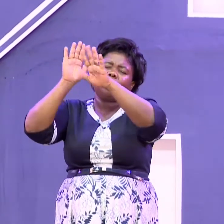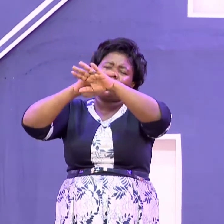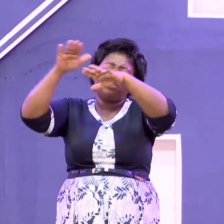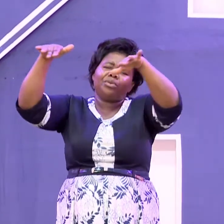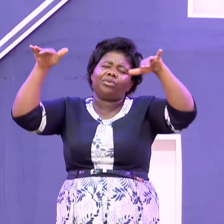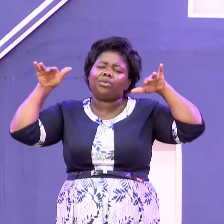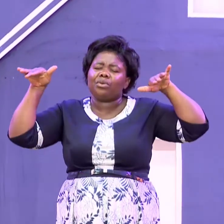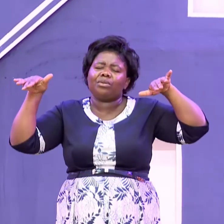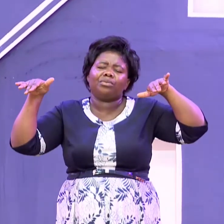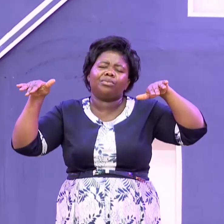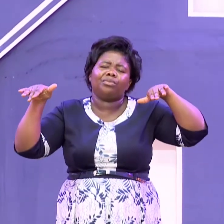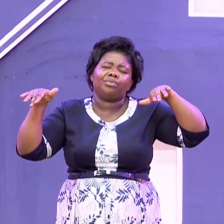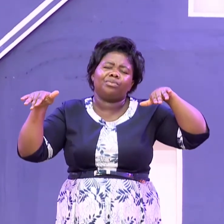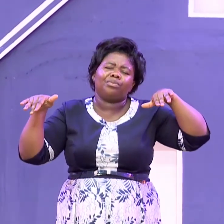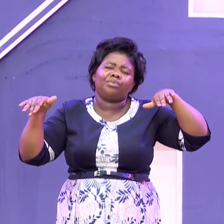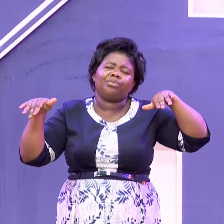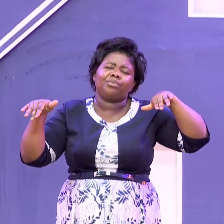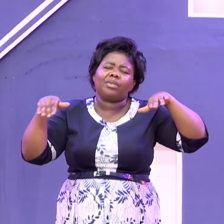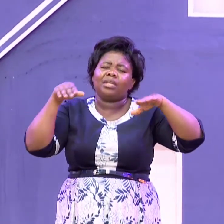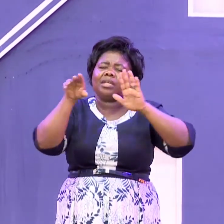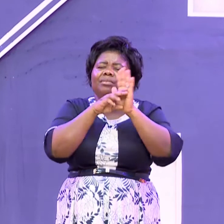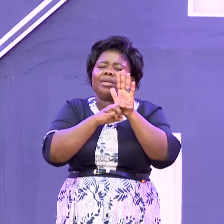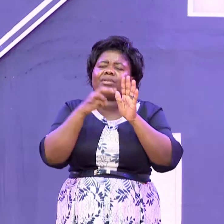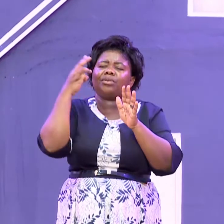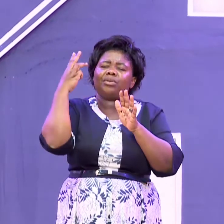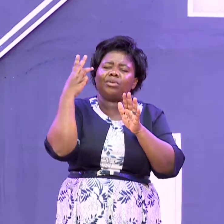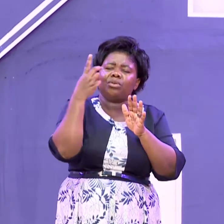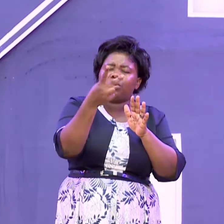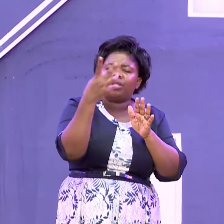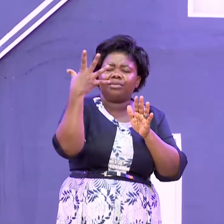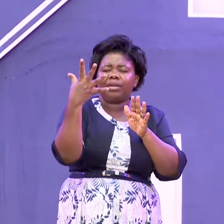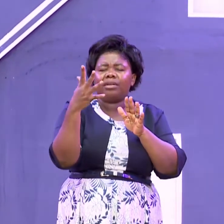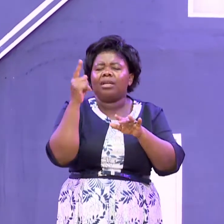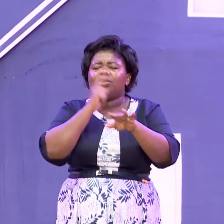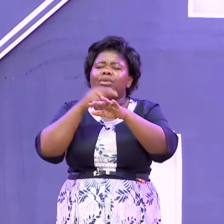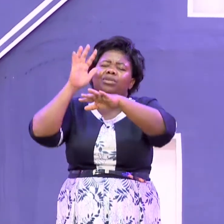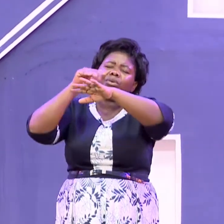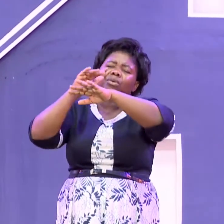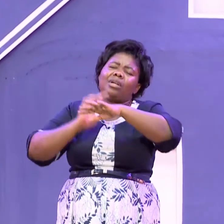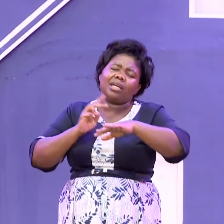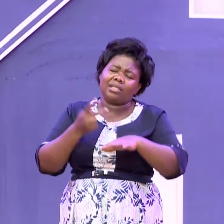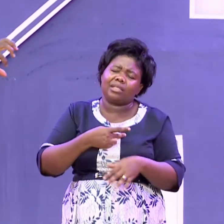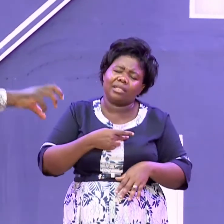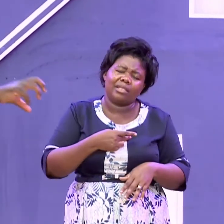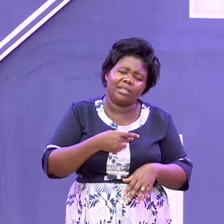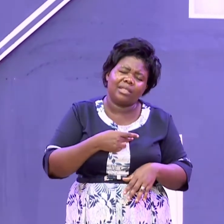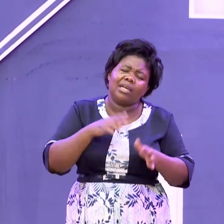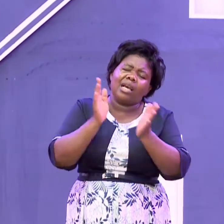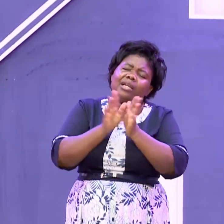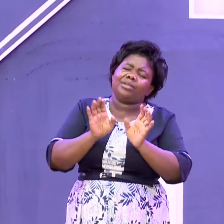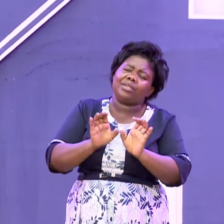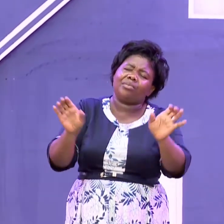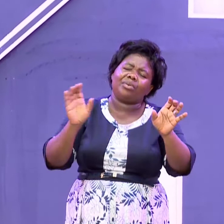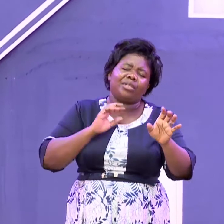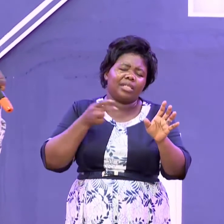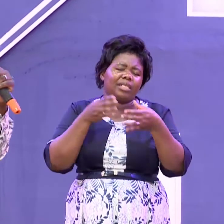throne, as in Matthew 25, that when you call us and you separate us into